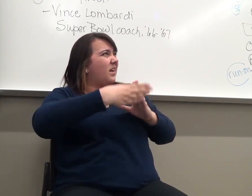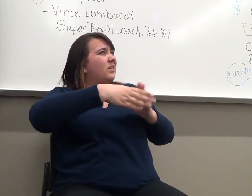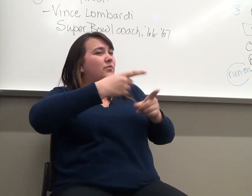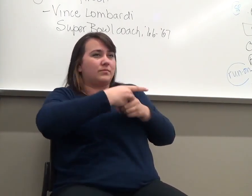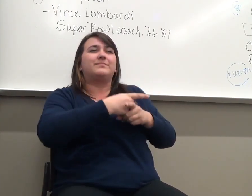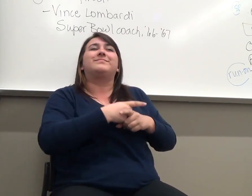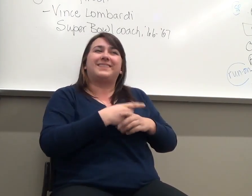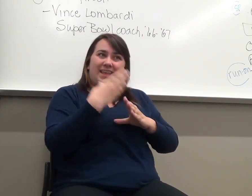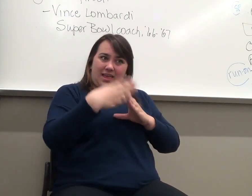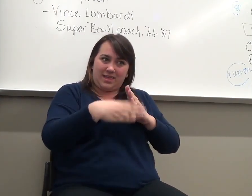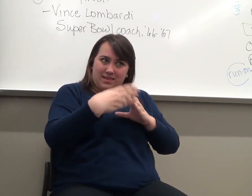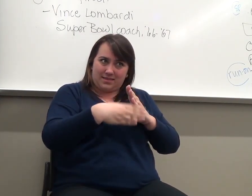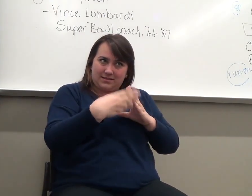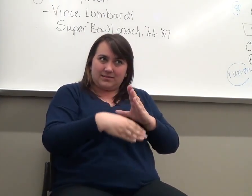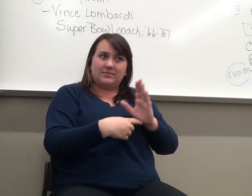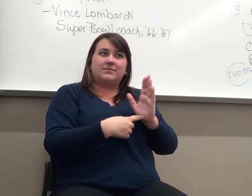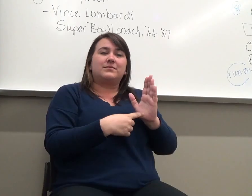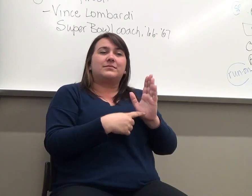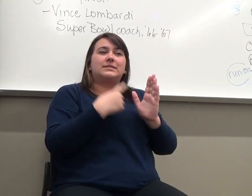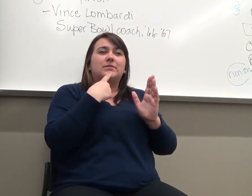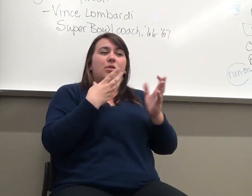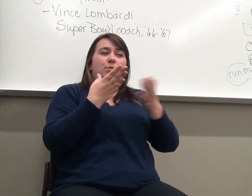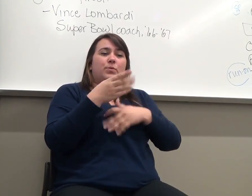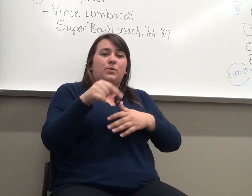And again, I'm doing this partly to let you guys know